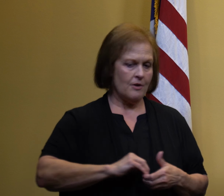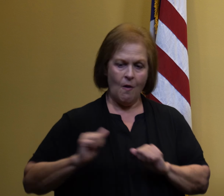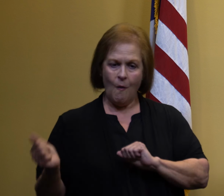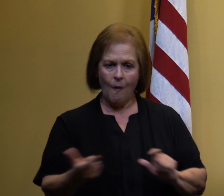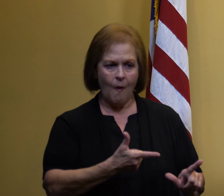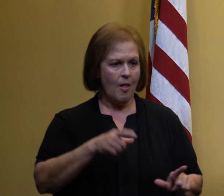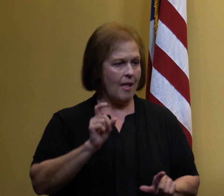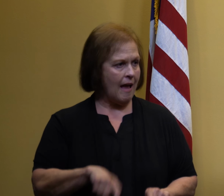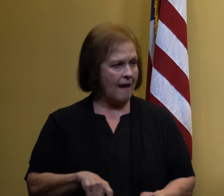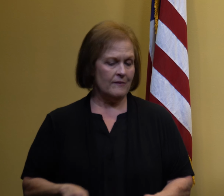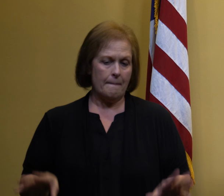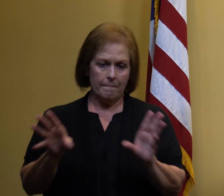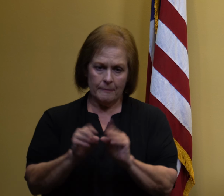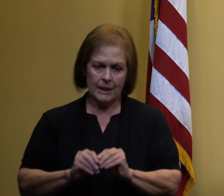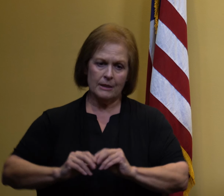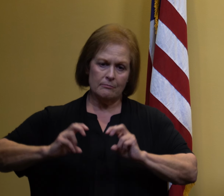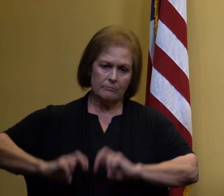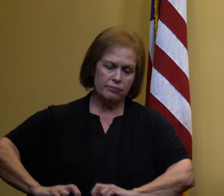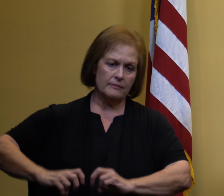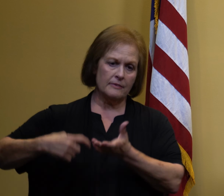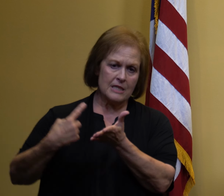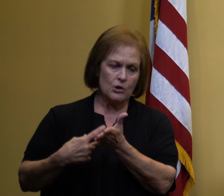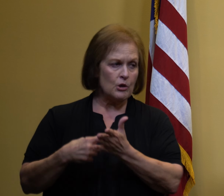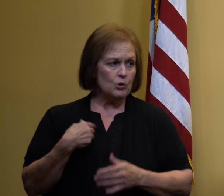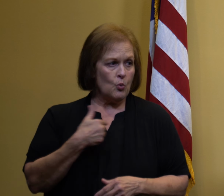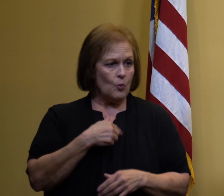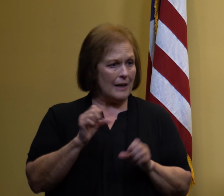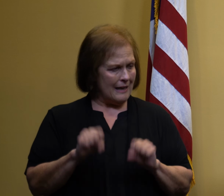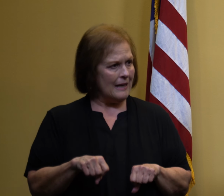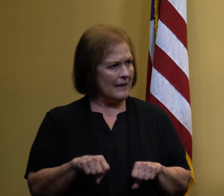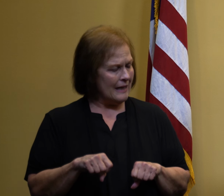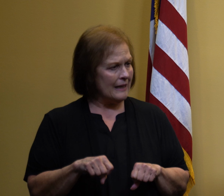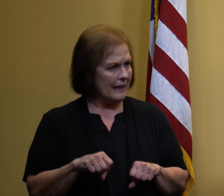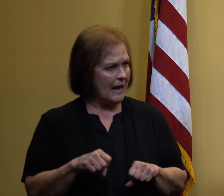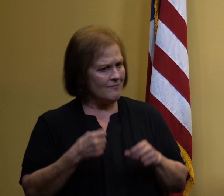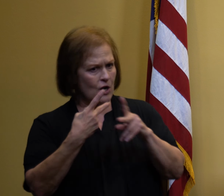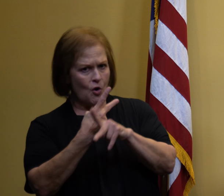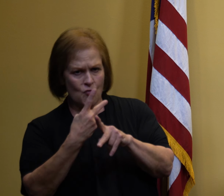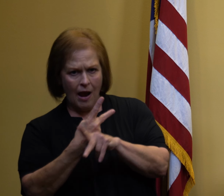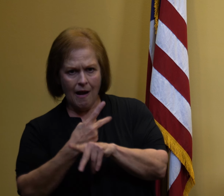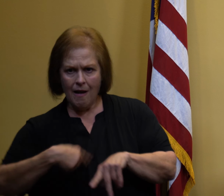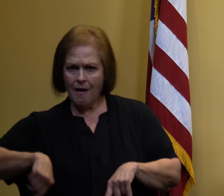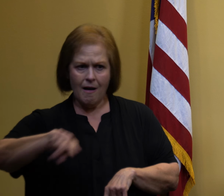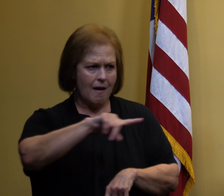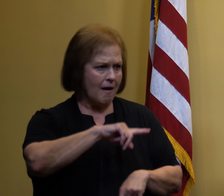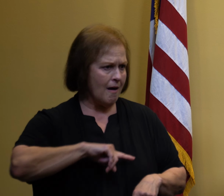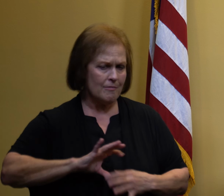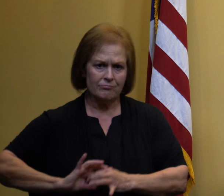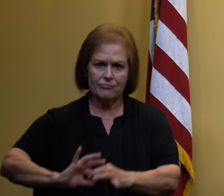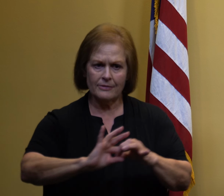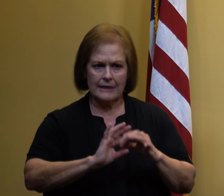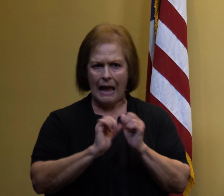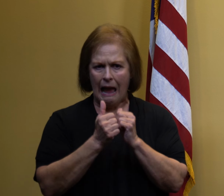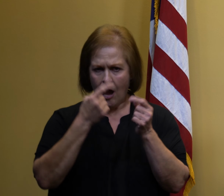everyone coming to the table so that we can get behind it, holistically and together. Unified is